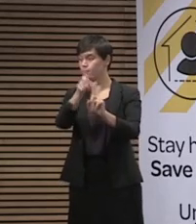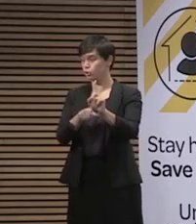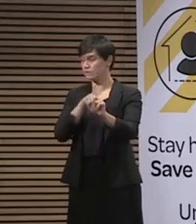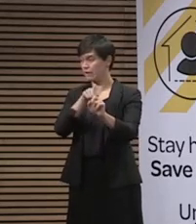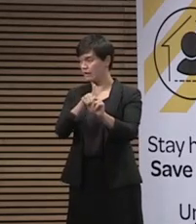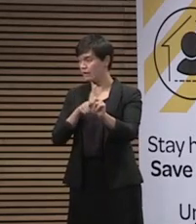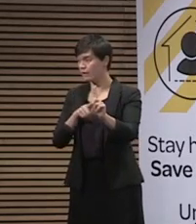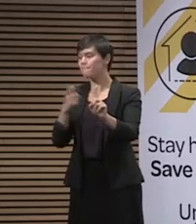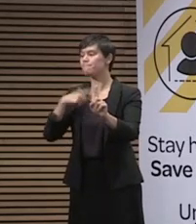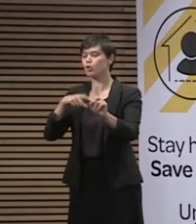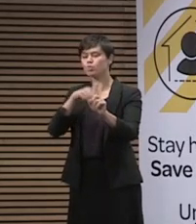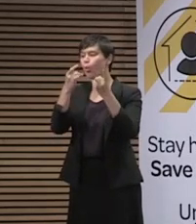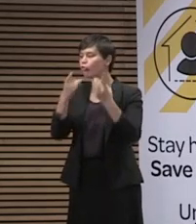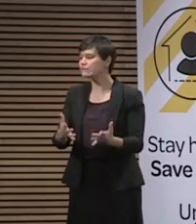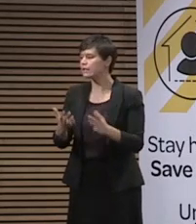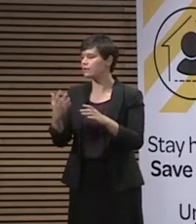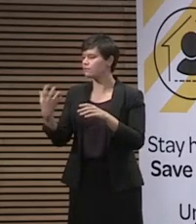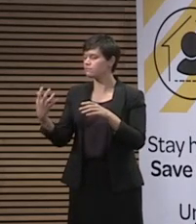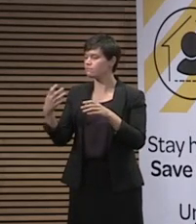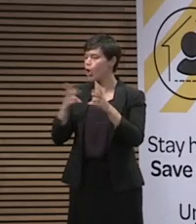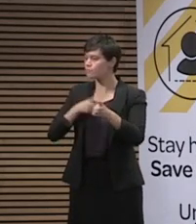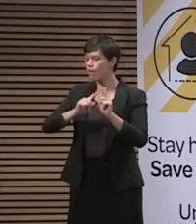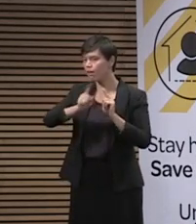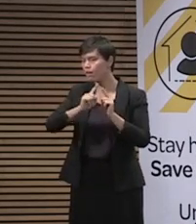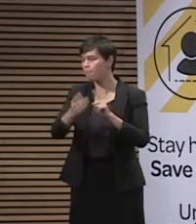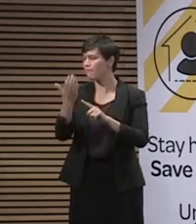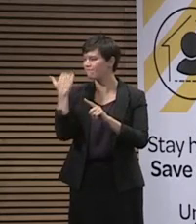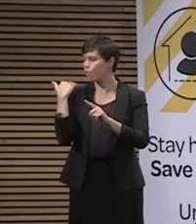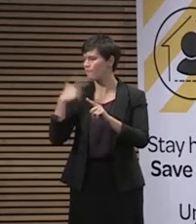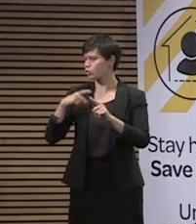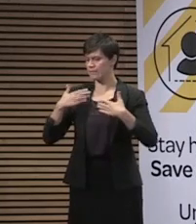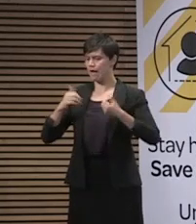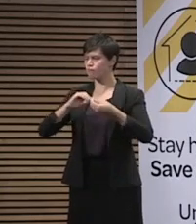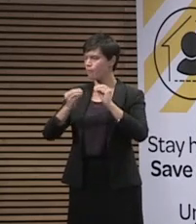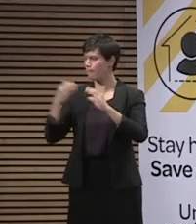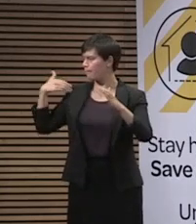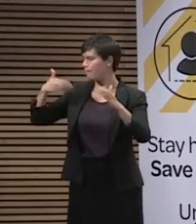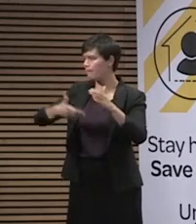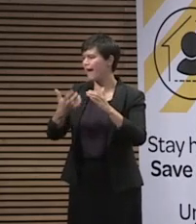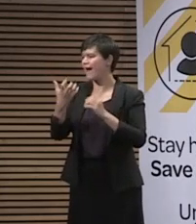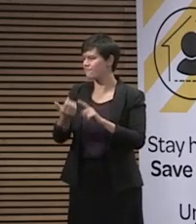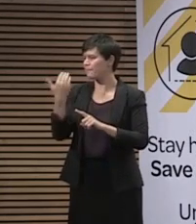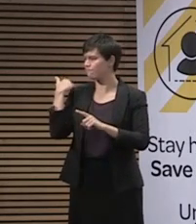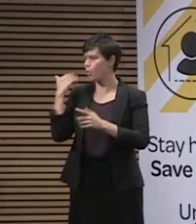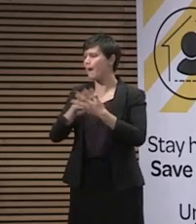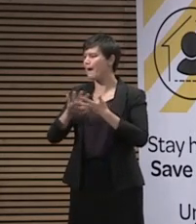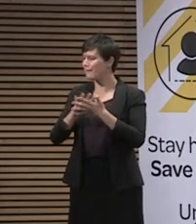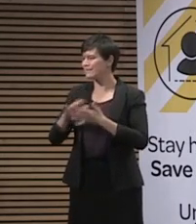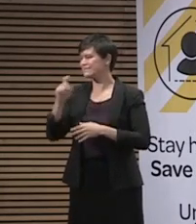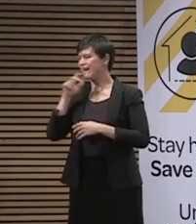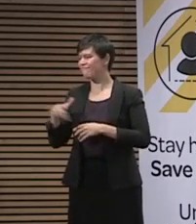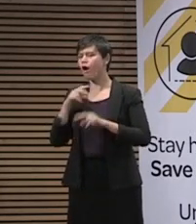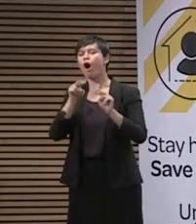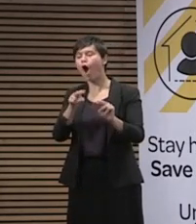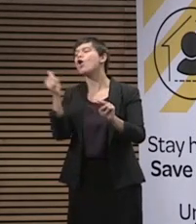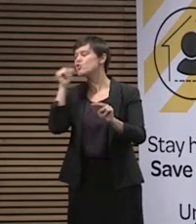there. Then they had these symptoms, and because of their underlying condition, they weren't initially treated as COVID-19. In other cases,